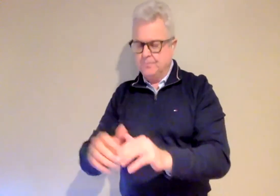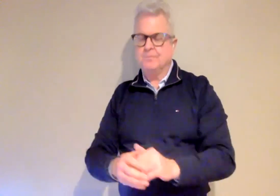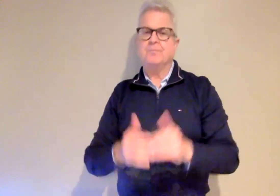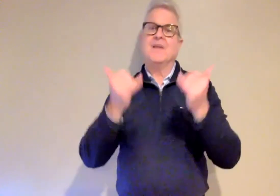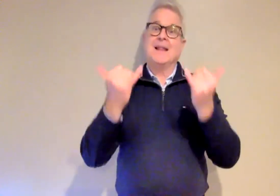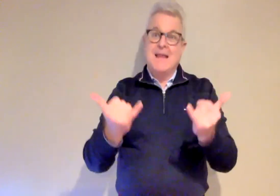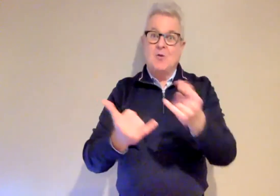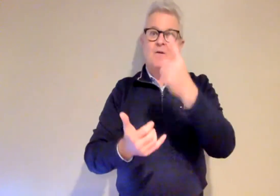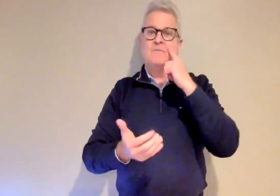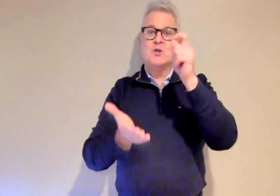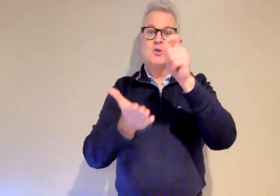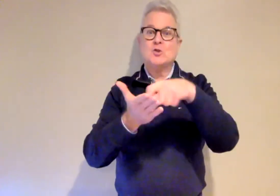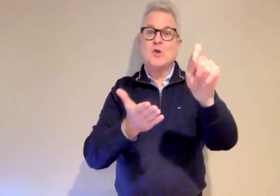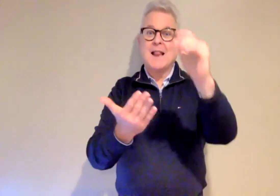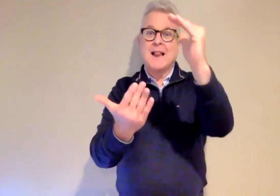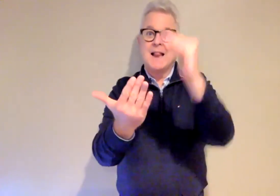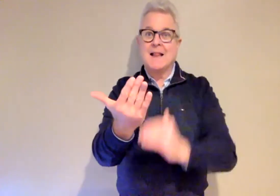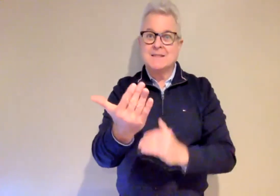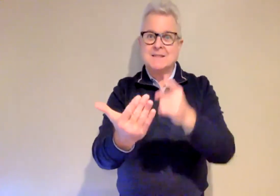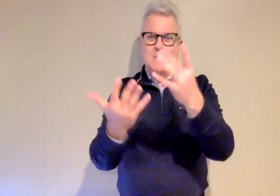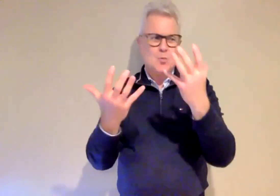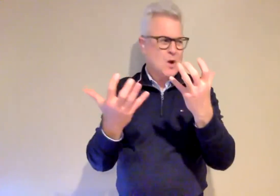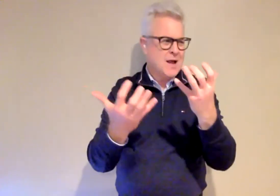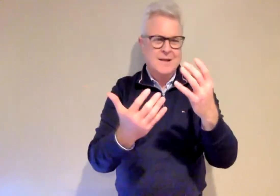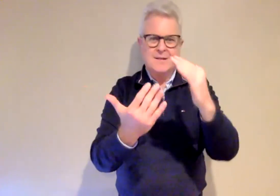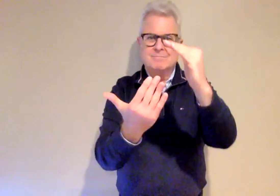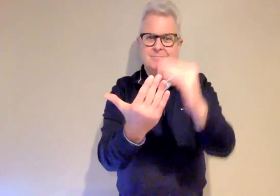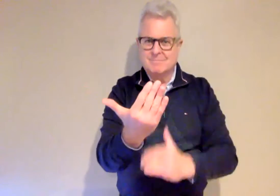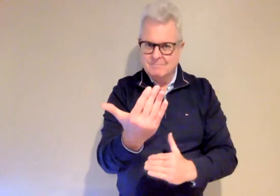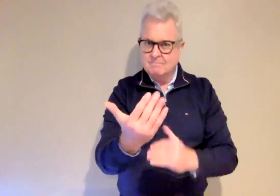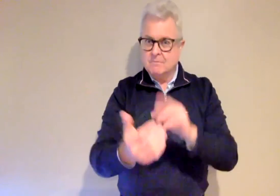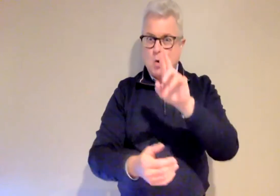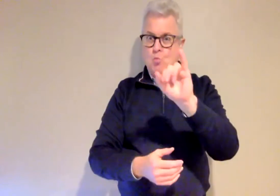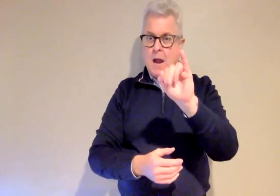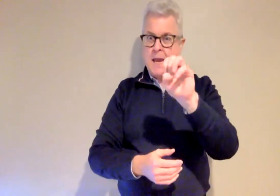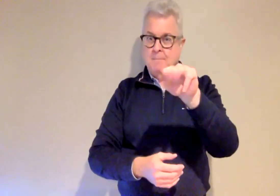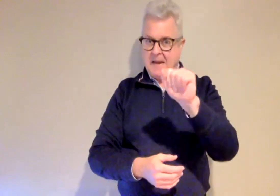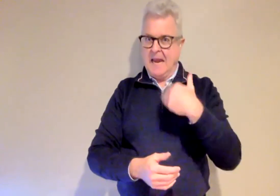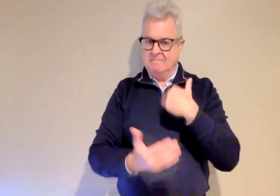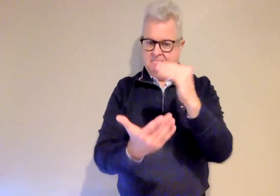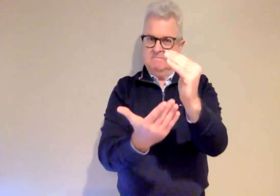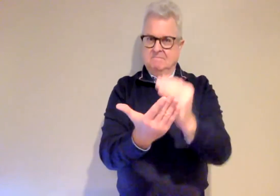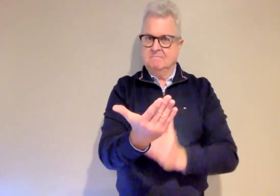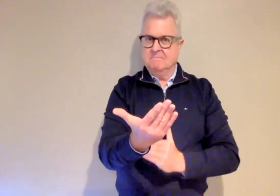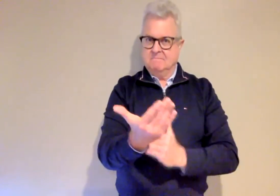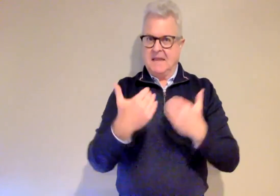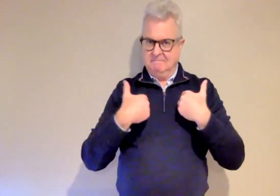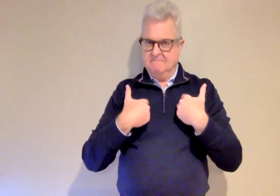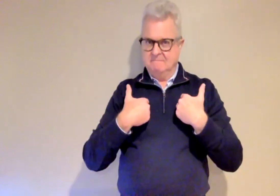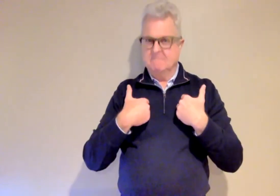Now, in reference to the checklist, If you want a checklist, the Rhode Island Emergency